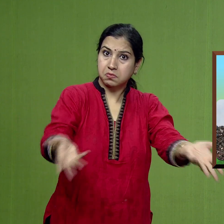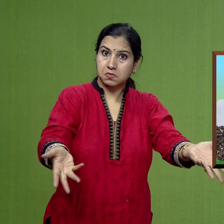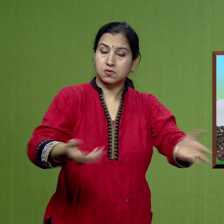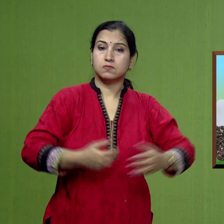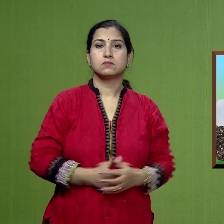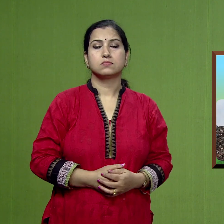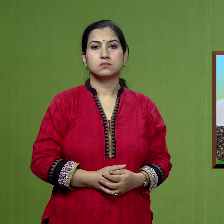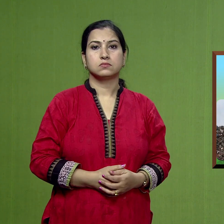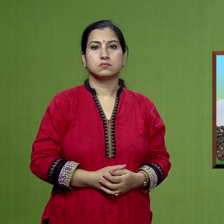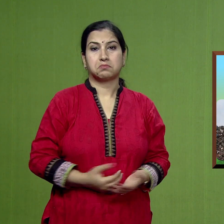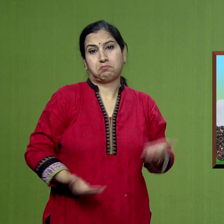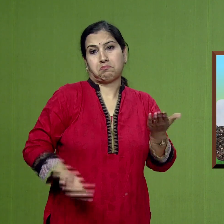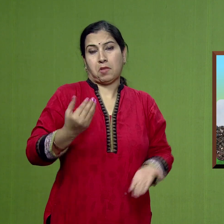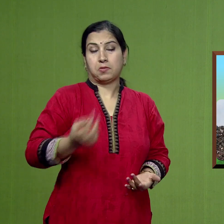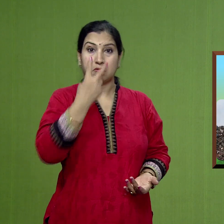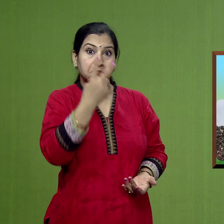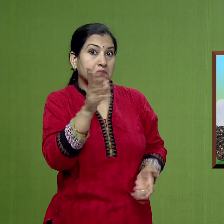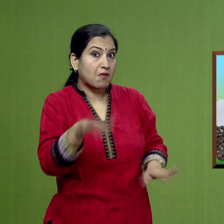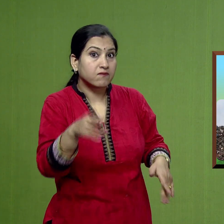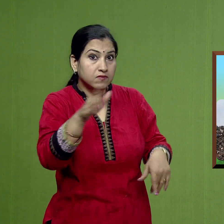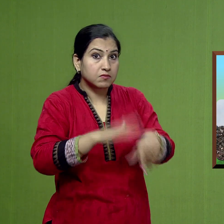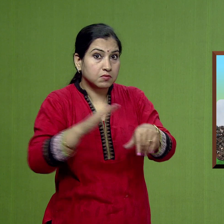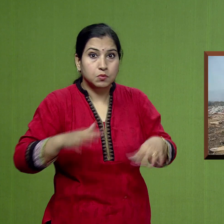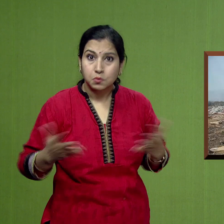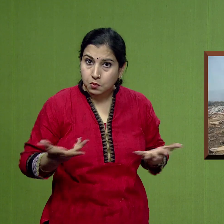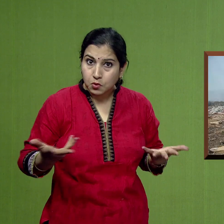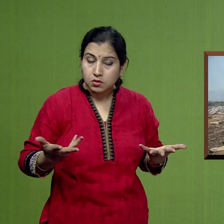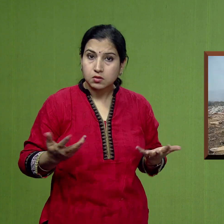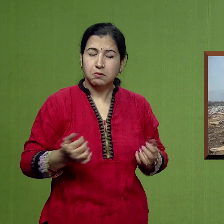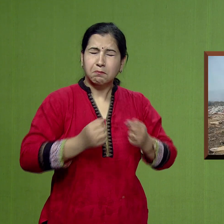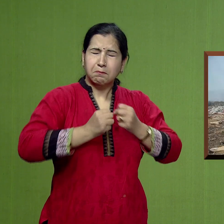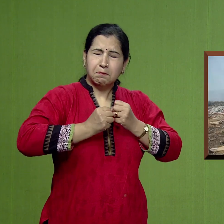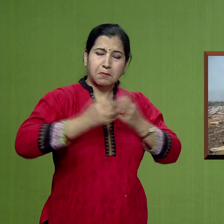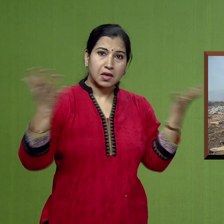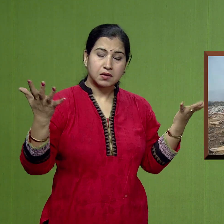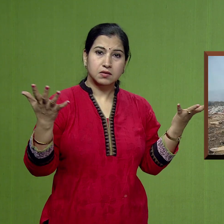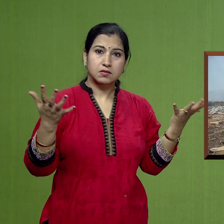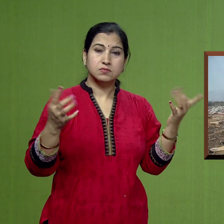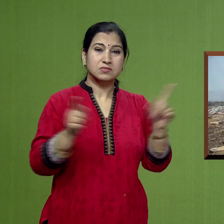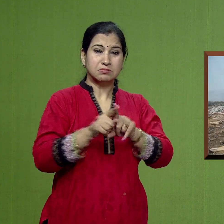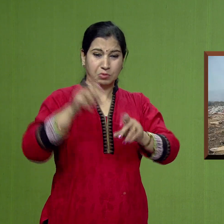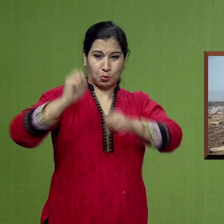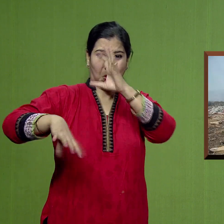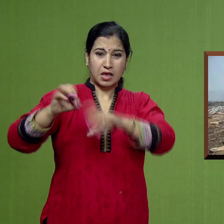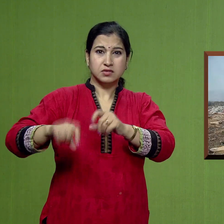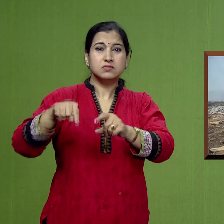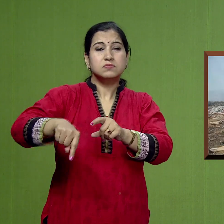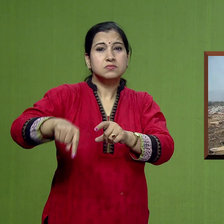You must also be seeing that large-scale disposal of garbage is spreading